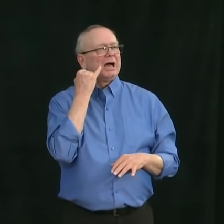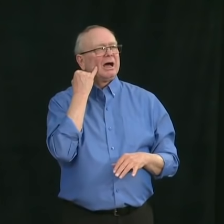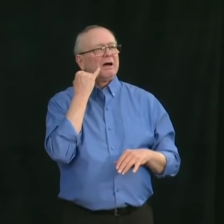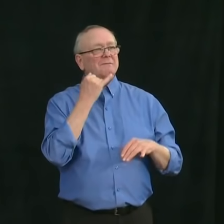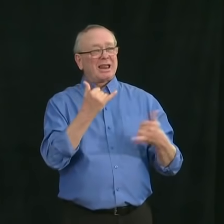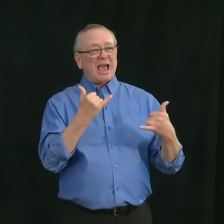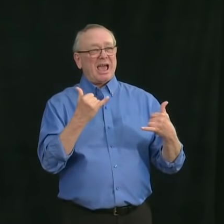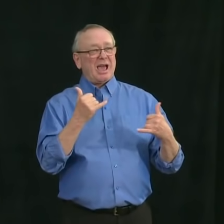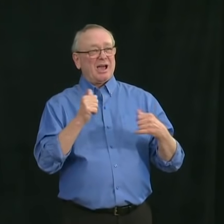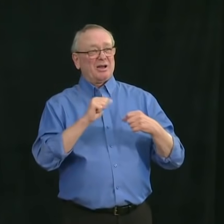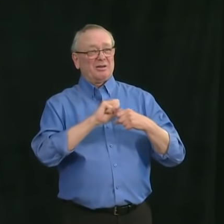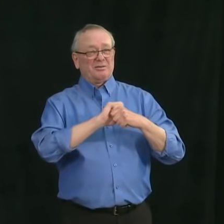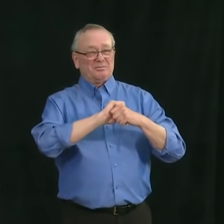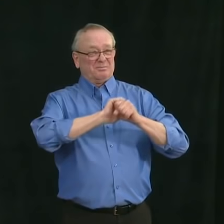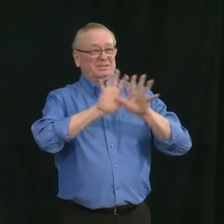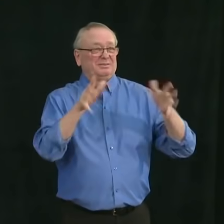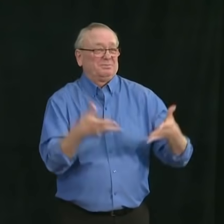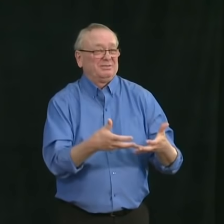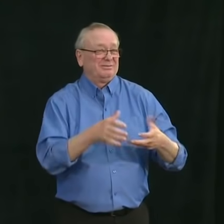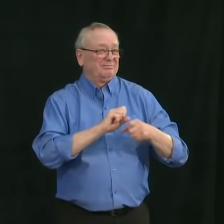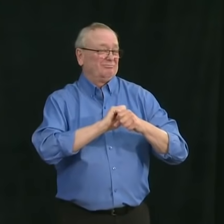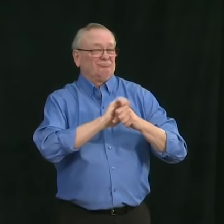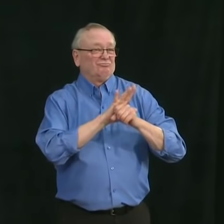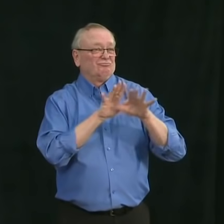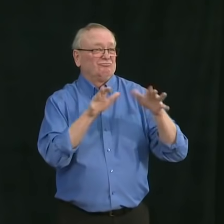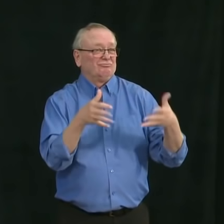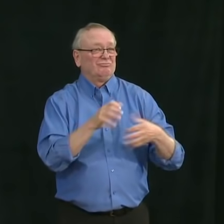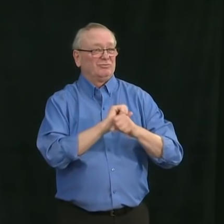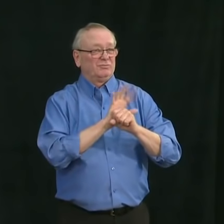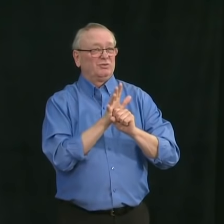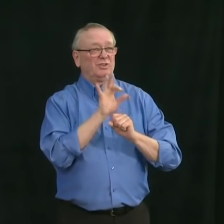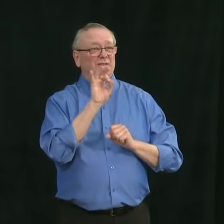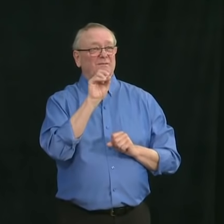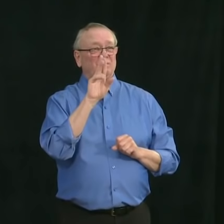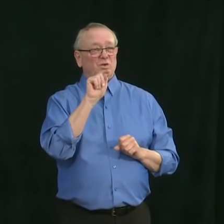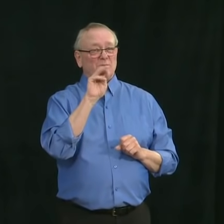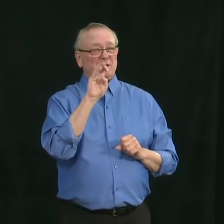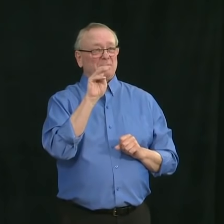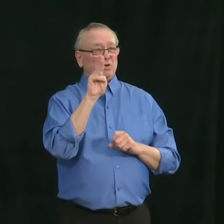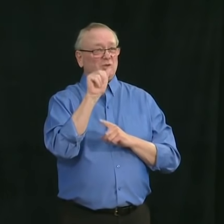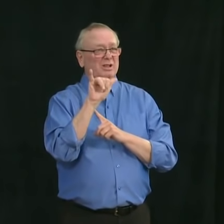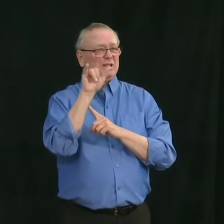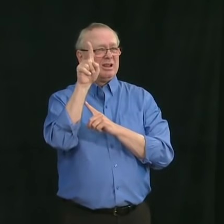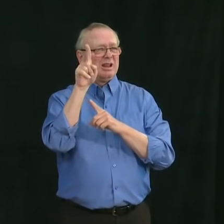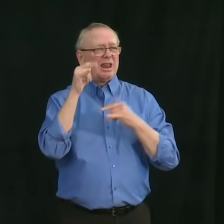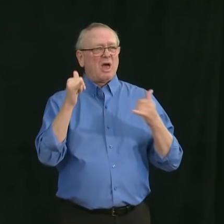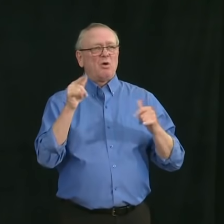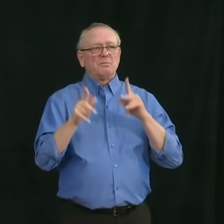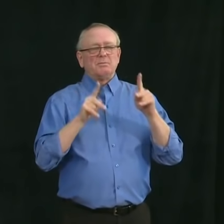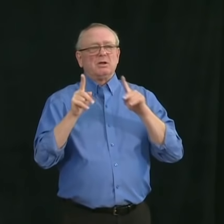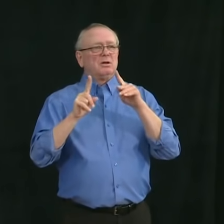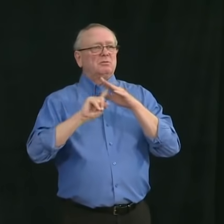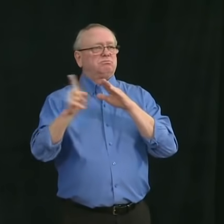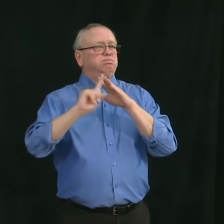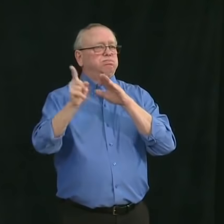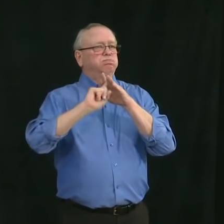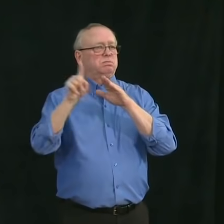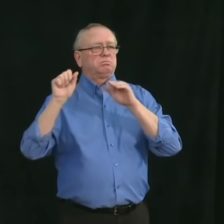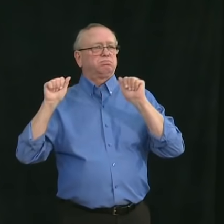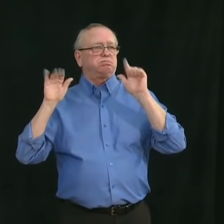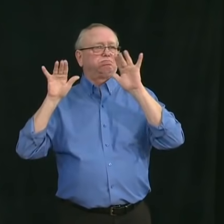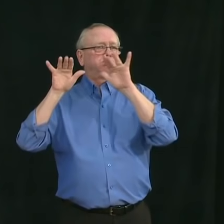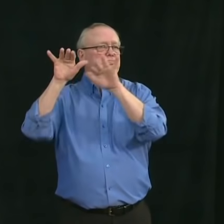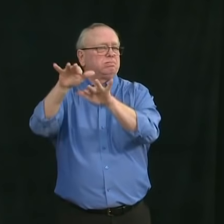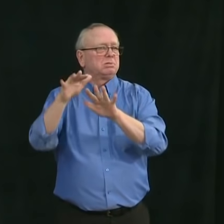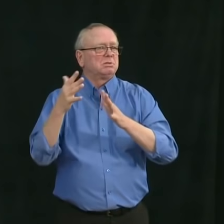Fort McMurray, both in terms of health concerns as people are fleeing and what they may have to do as precautions